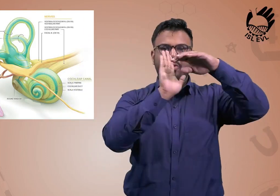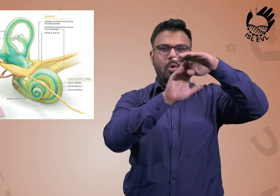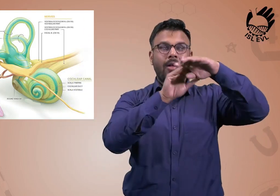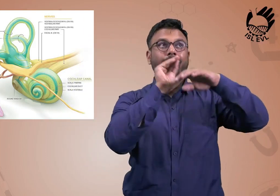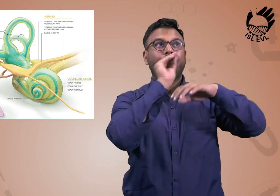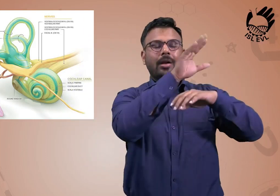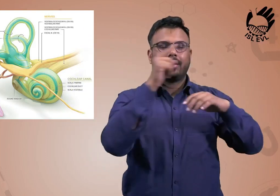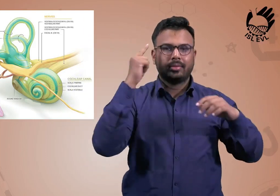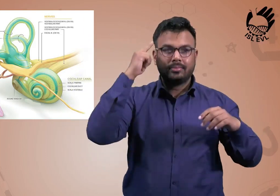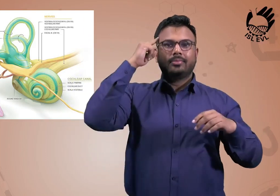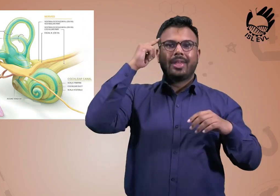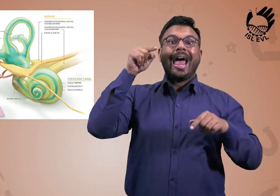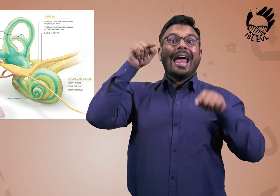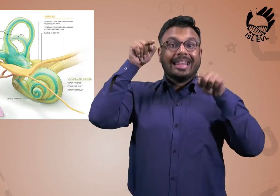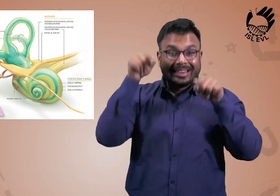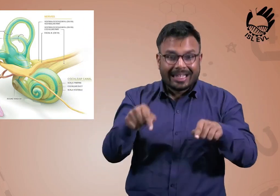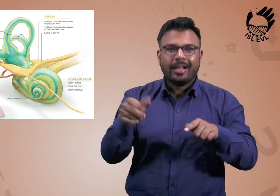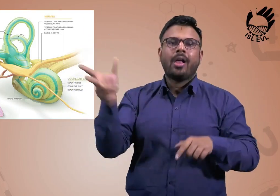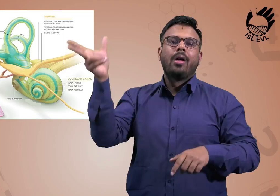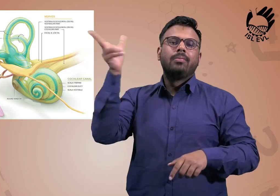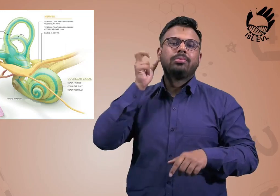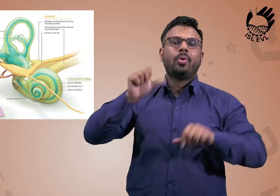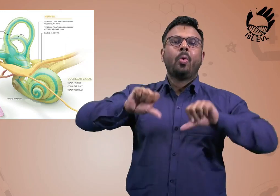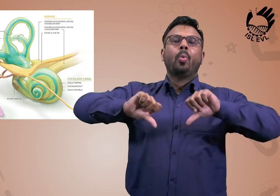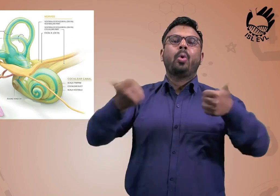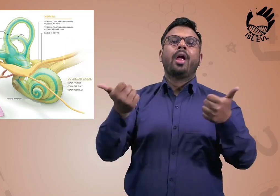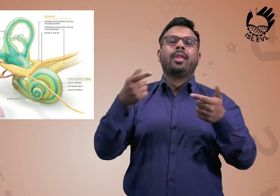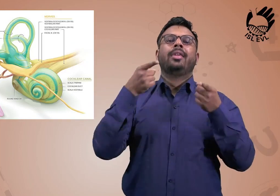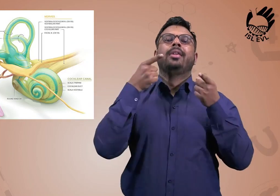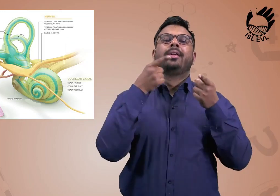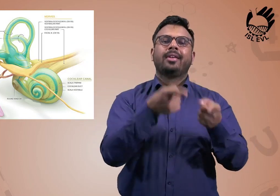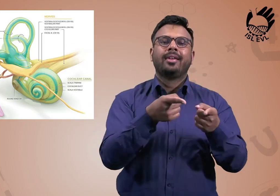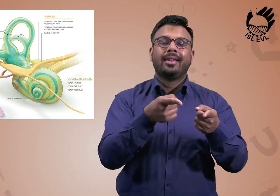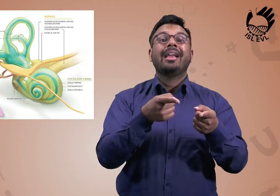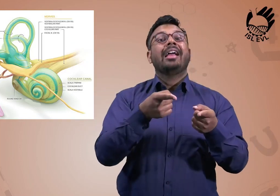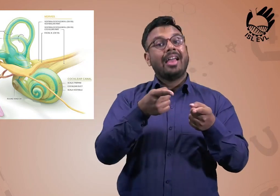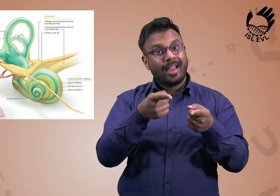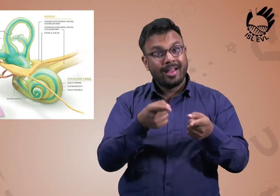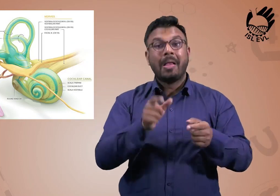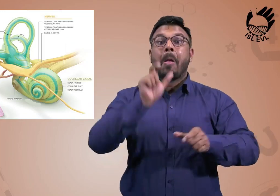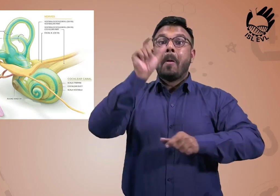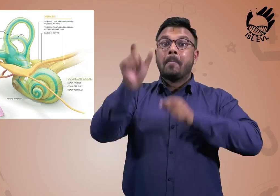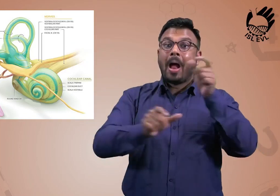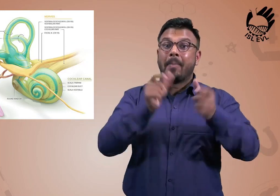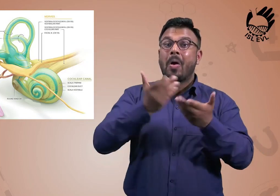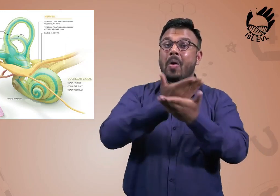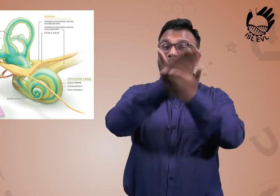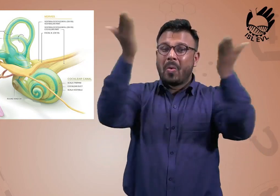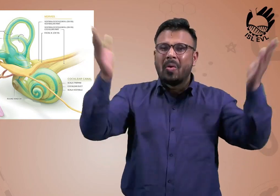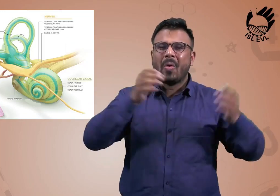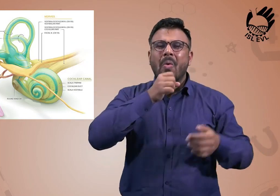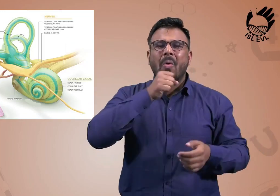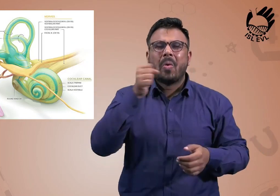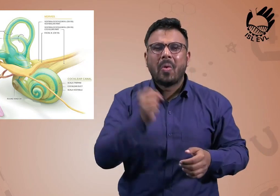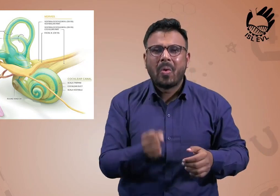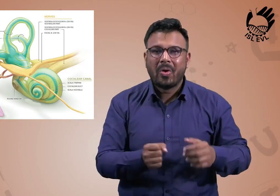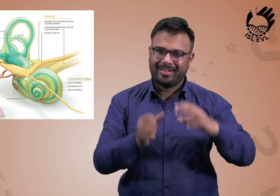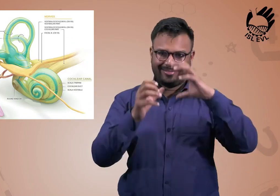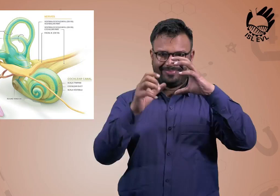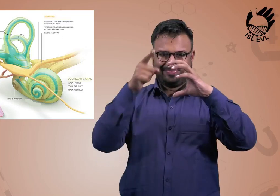hair cells. When sound reaches cochlea, these hair cells move to transmit the sound energy as